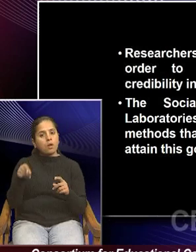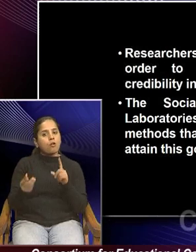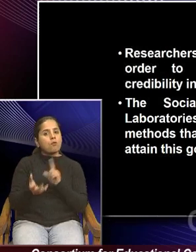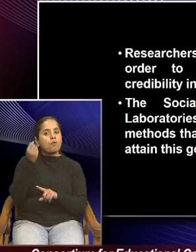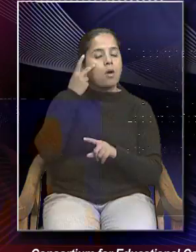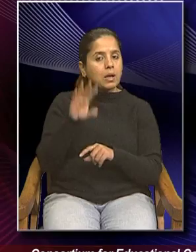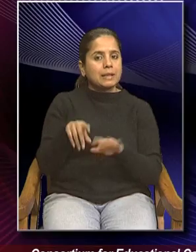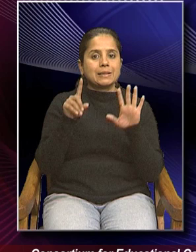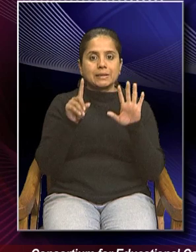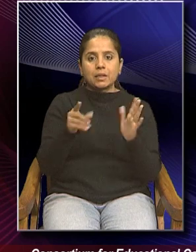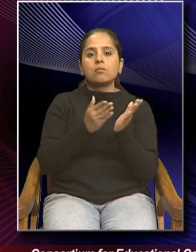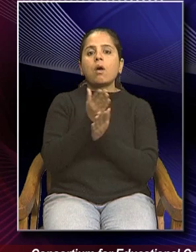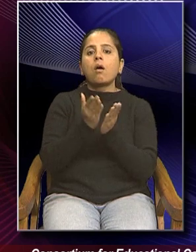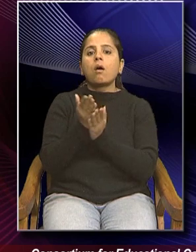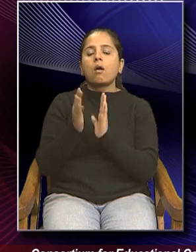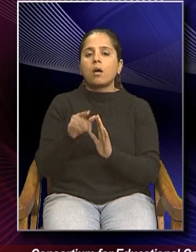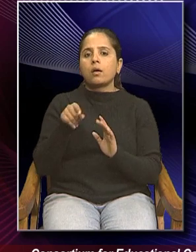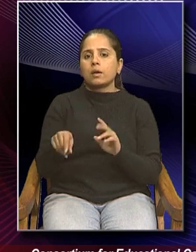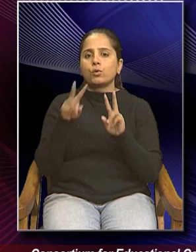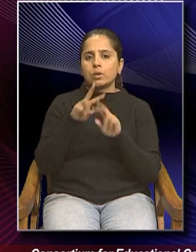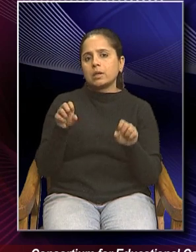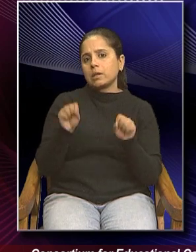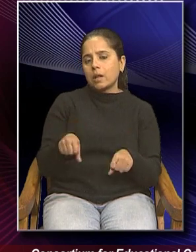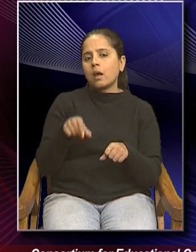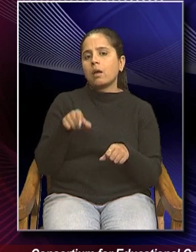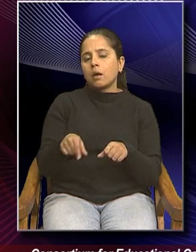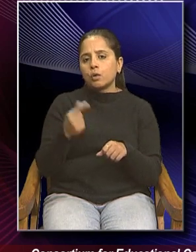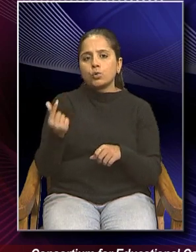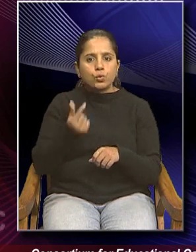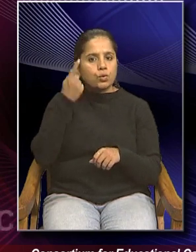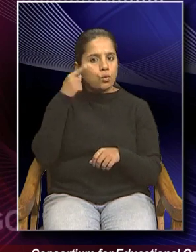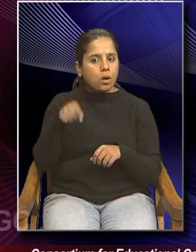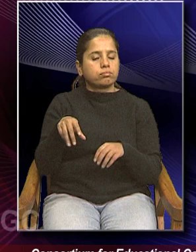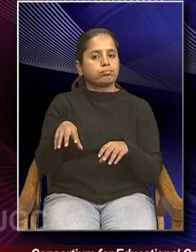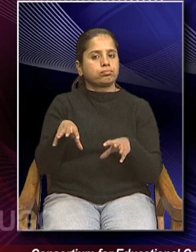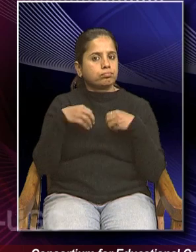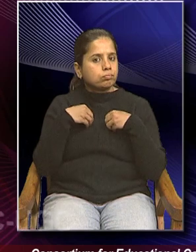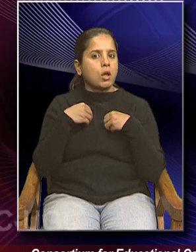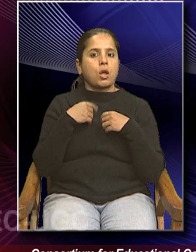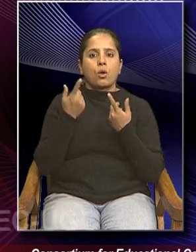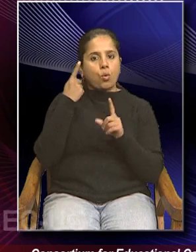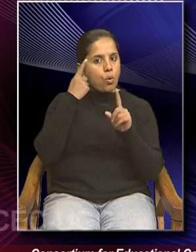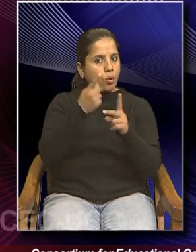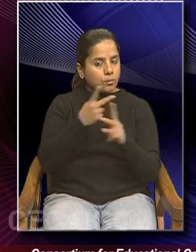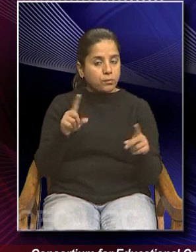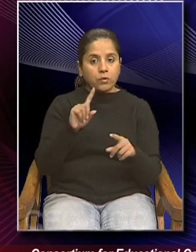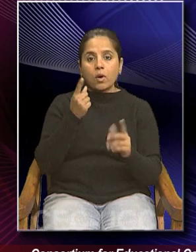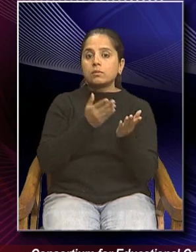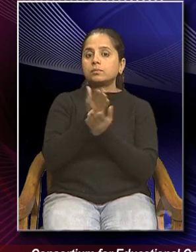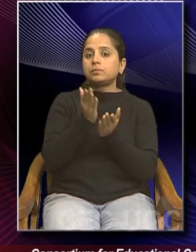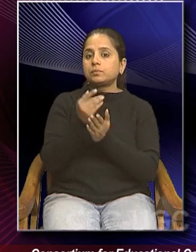identifies 6 methods that researchers can use to attain this goal. The first method